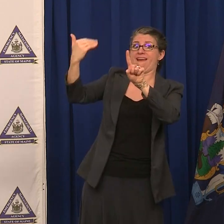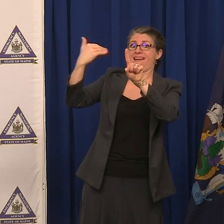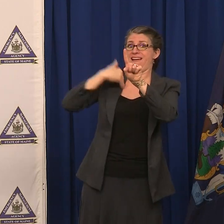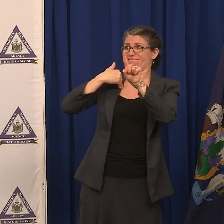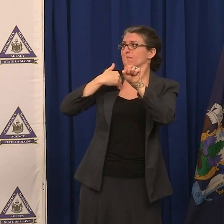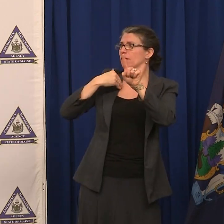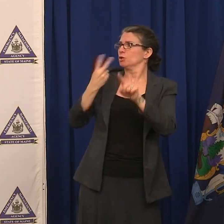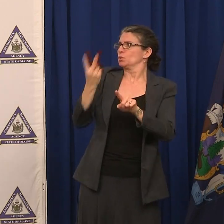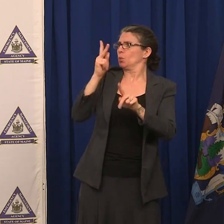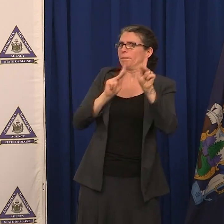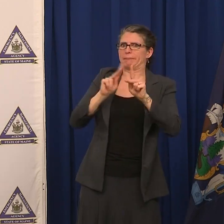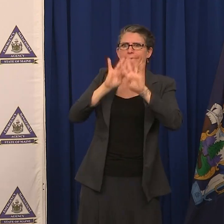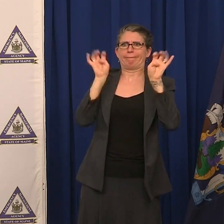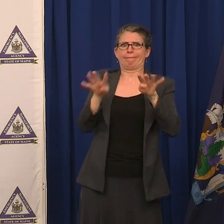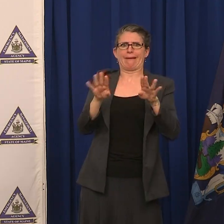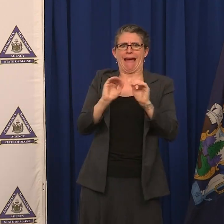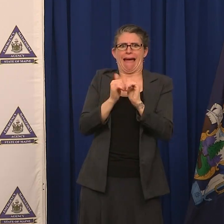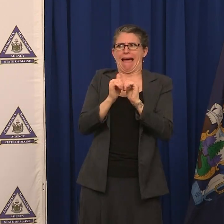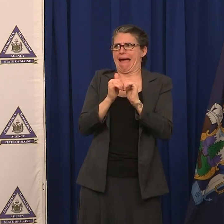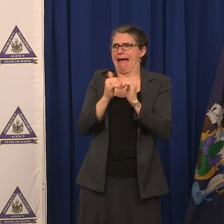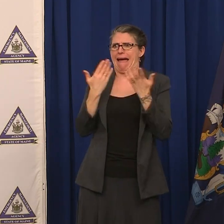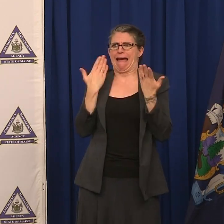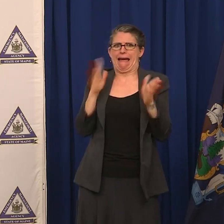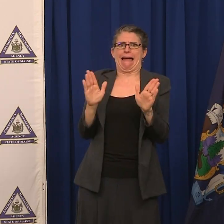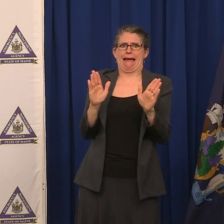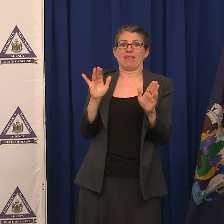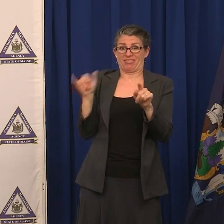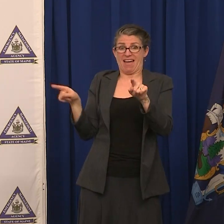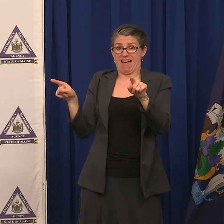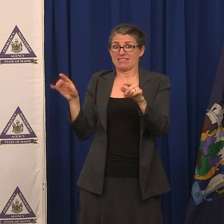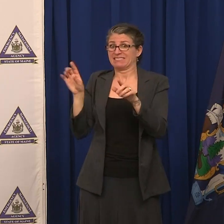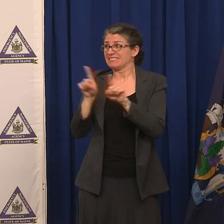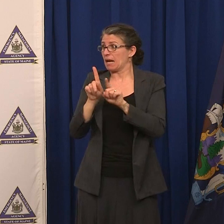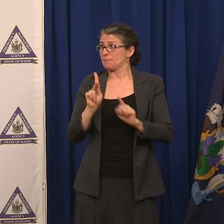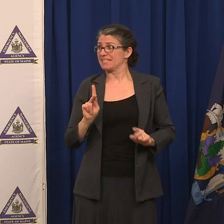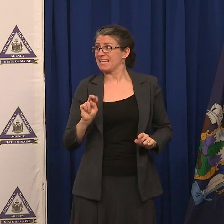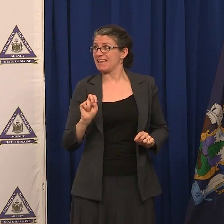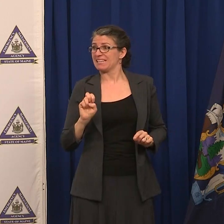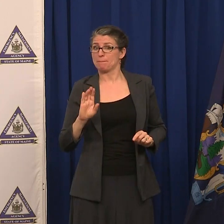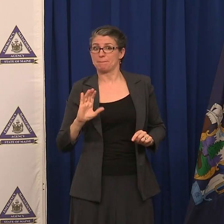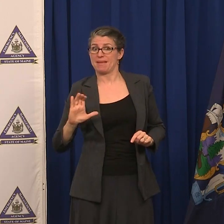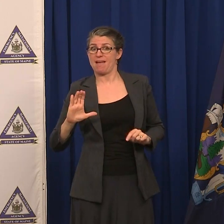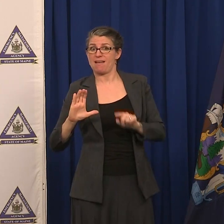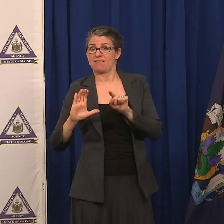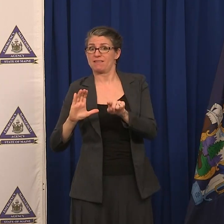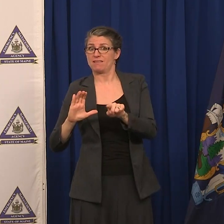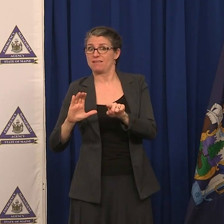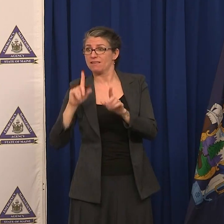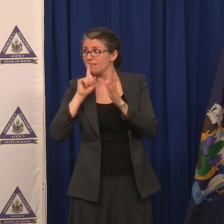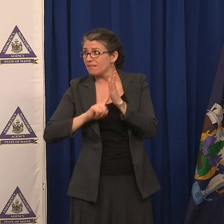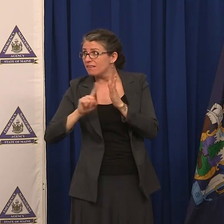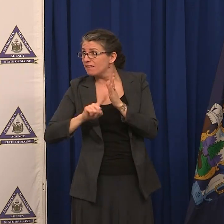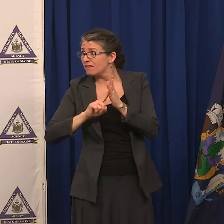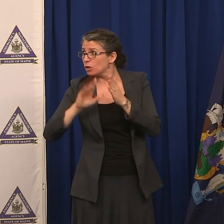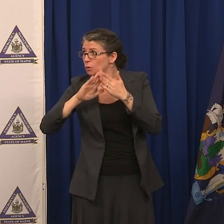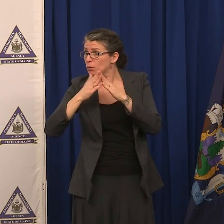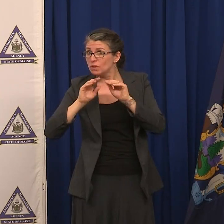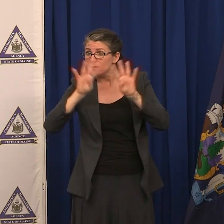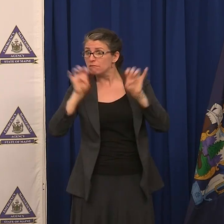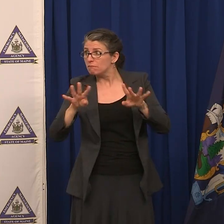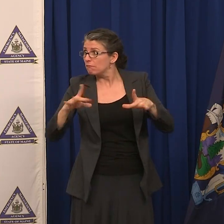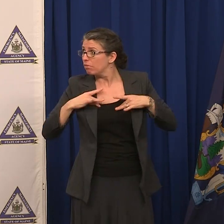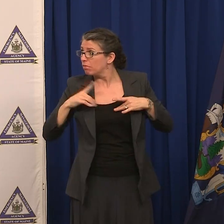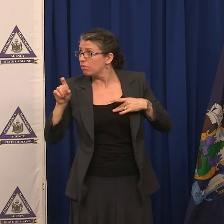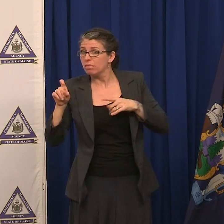thing. Okay. So the question is, again, with this investigation into community transmission, we are looking at each and every one of those cases, 12